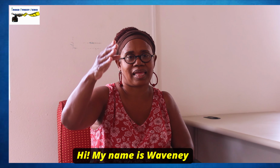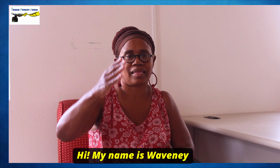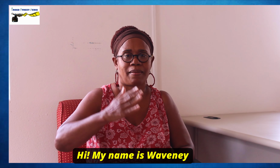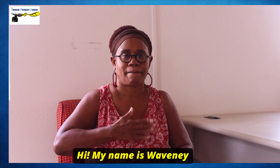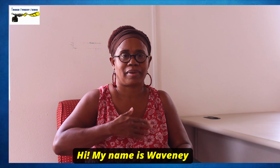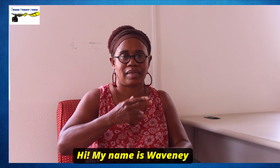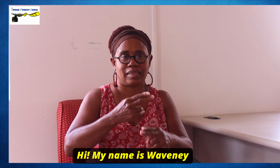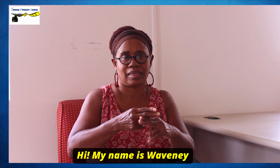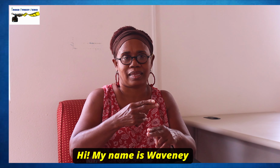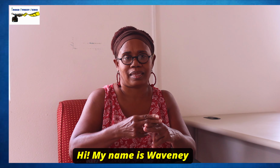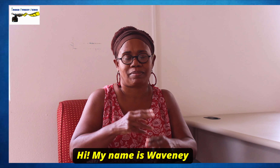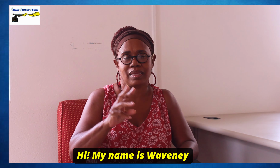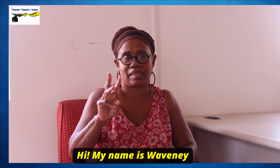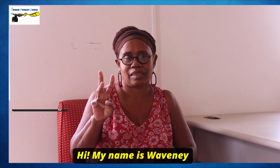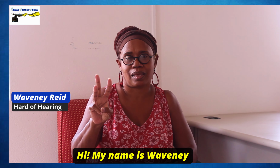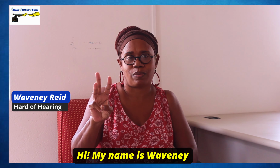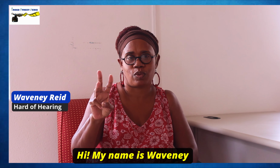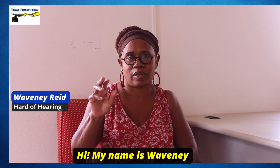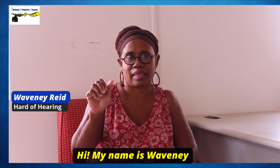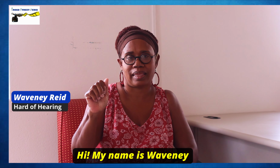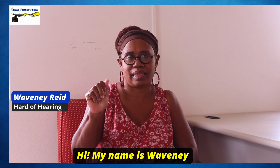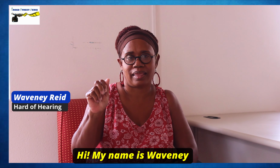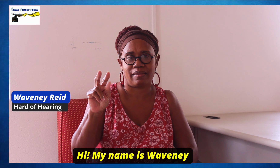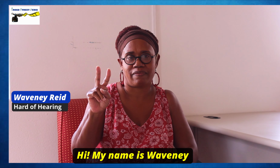Hi, my name is Waveney.